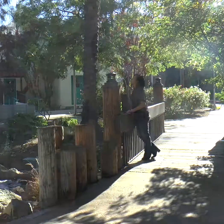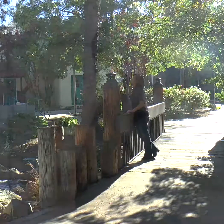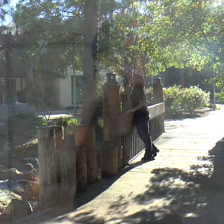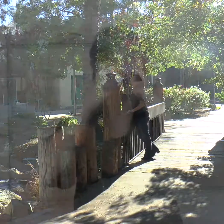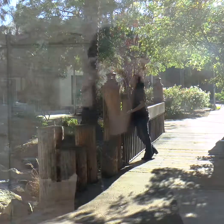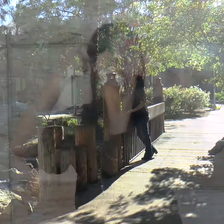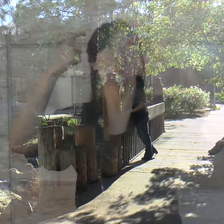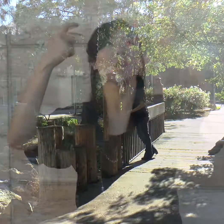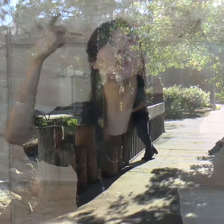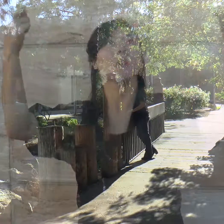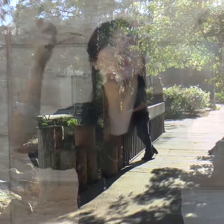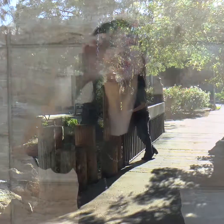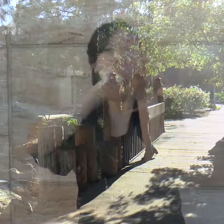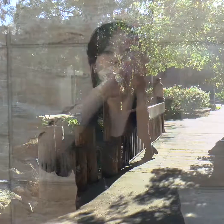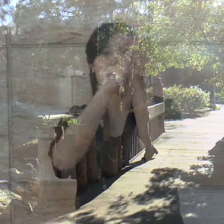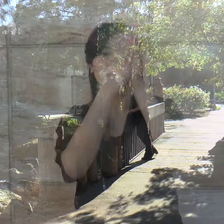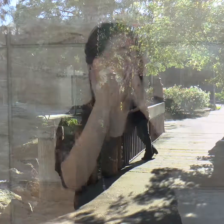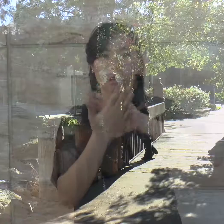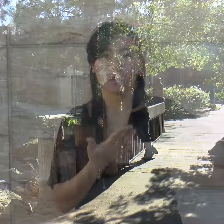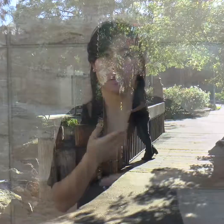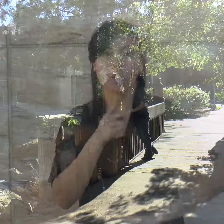And I dream as if it was real.